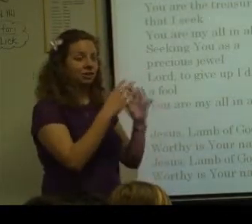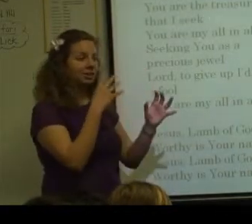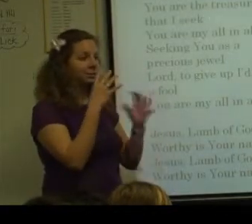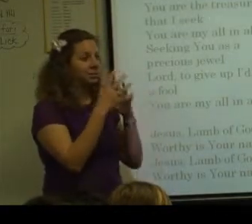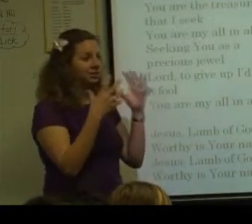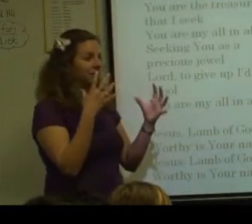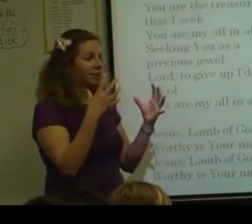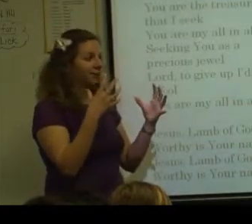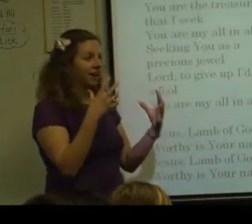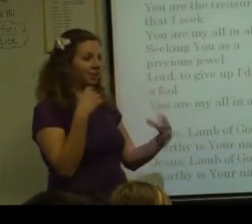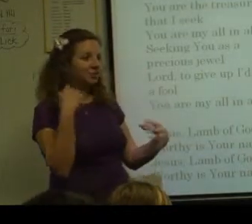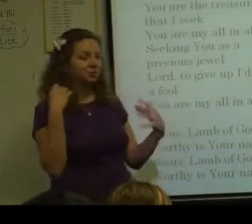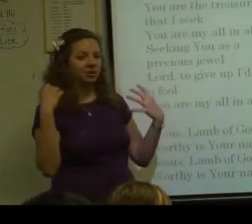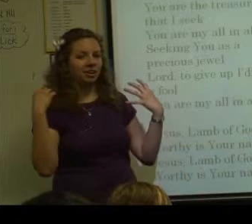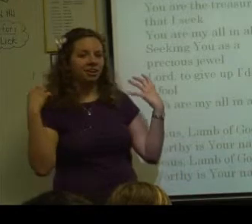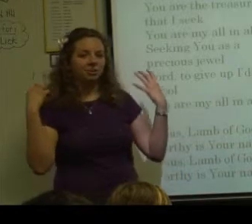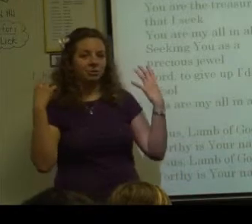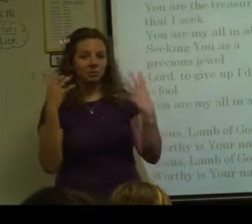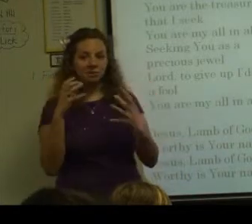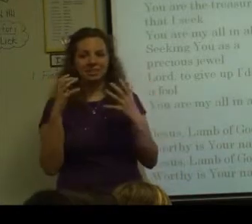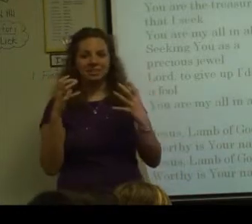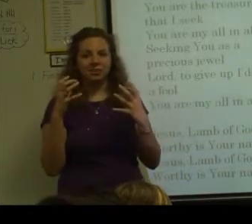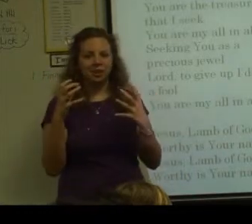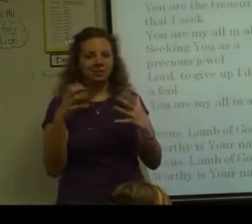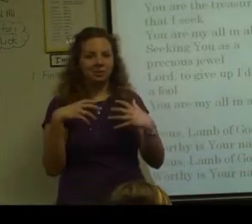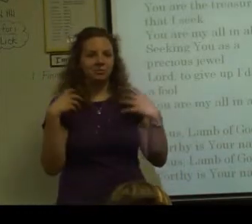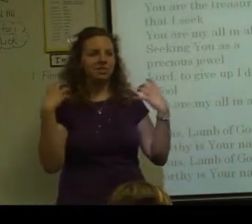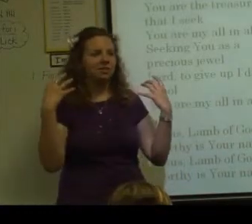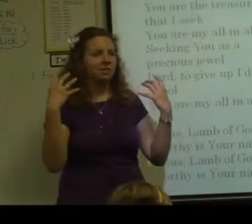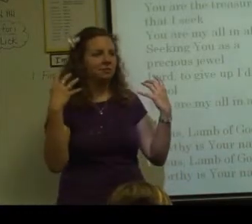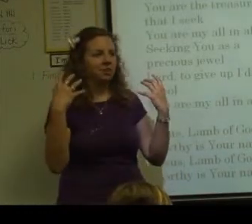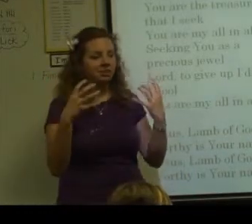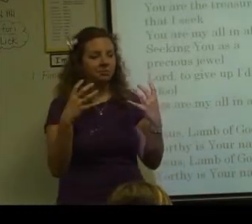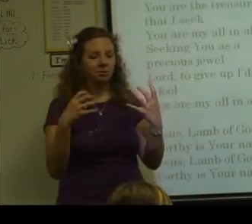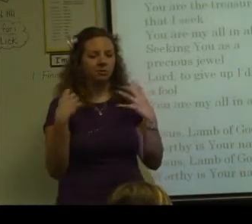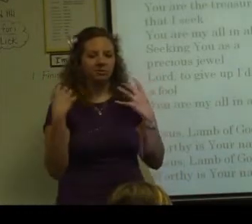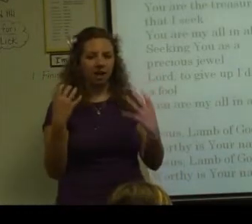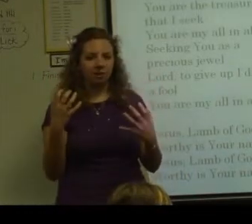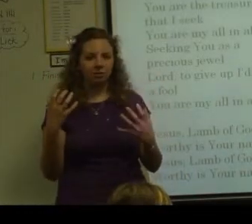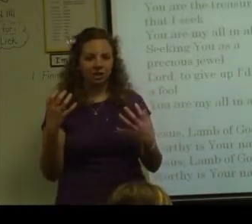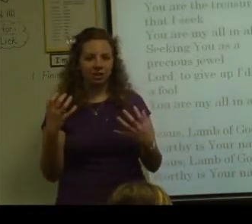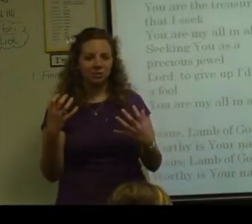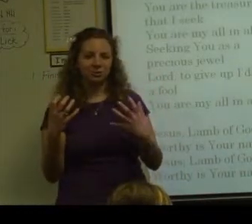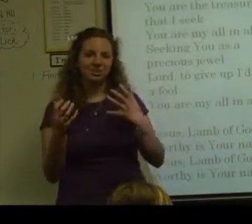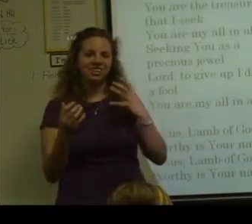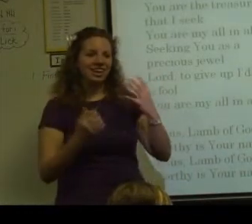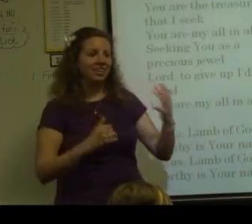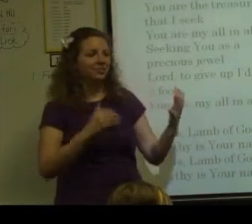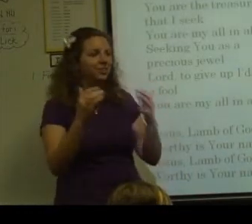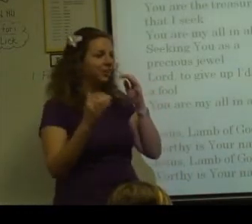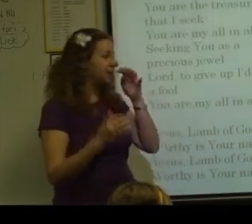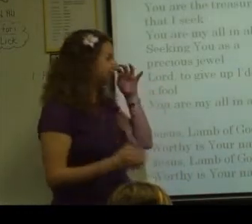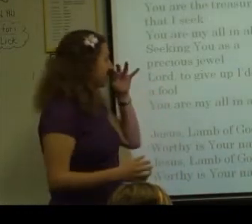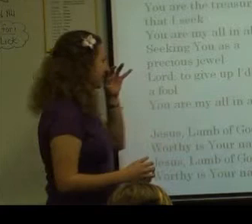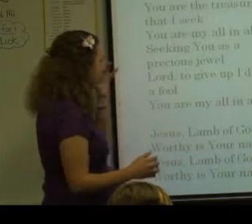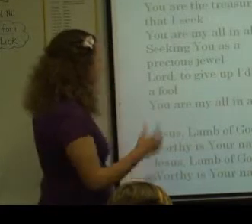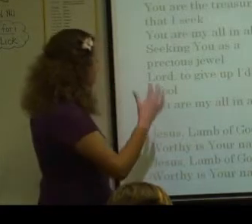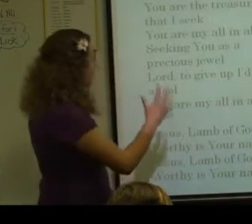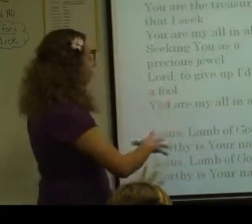and explain the value it has? Do you want to do a completely different concept with the same concept that we're valued, like a jewel? And there's a lot of, like, ways